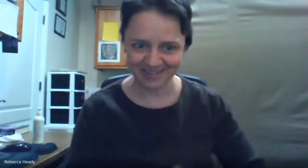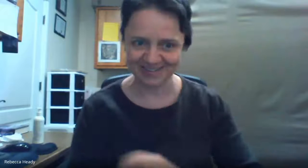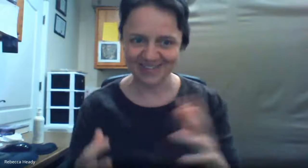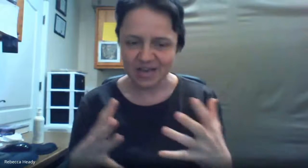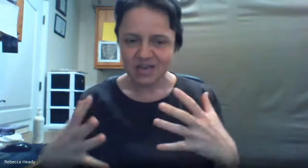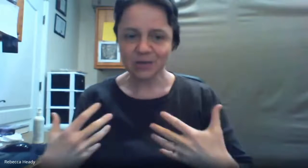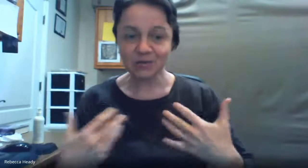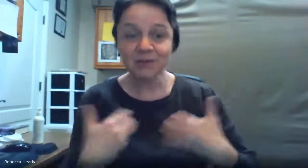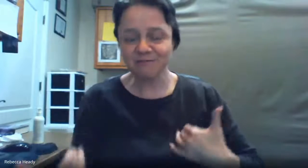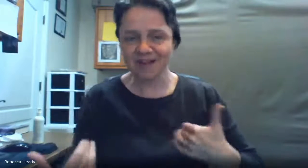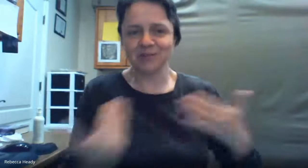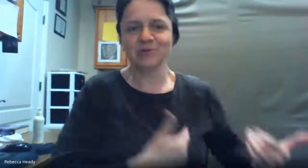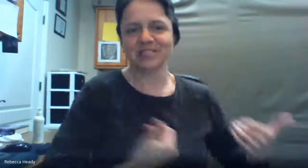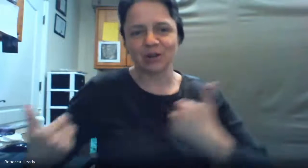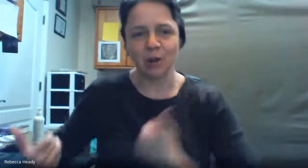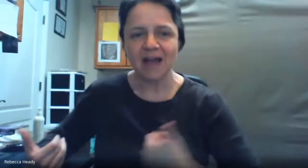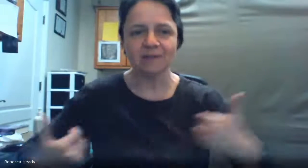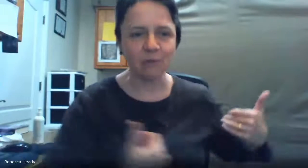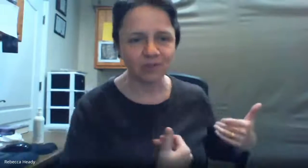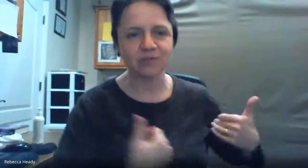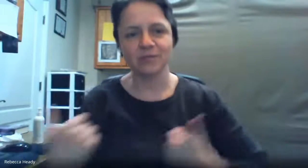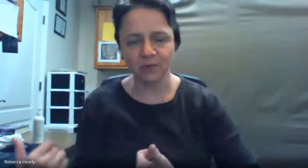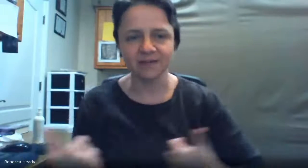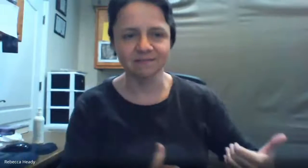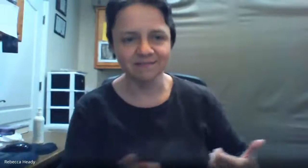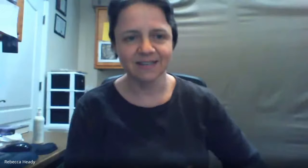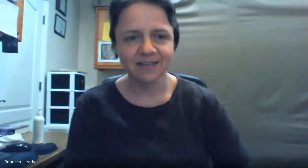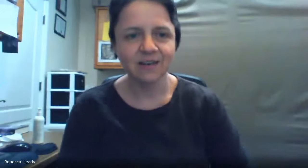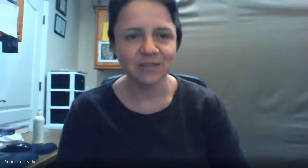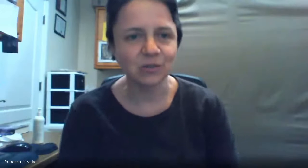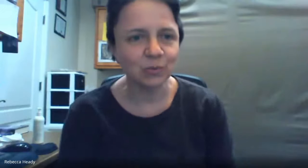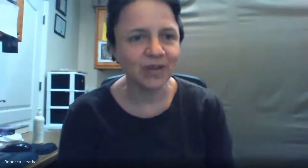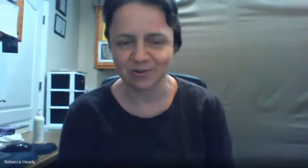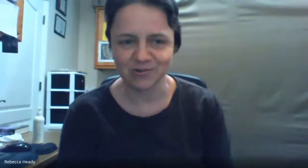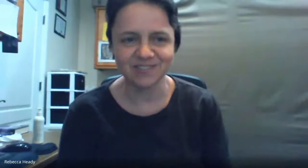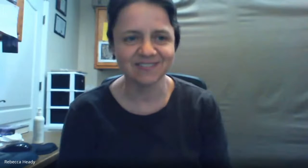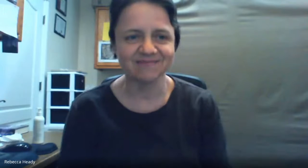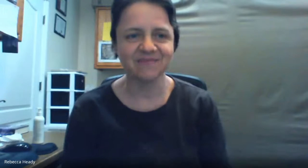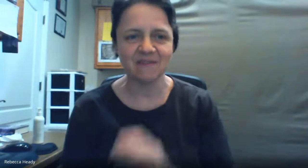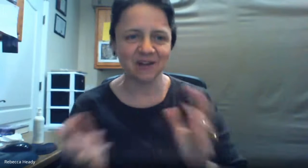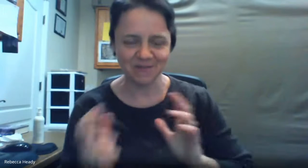You know? So it's really fun. So you just kind of go back and forth between the two characters, having a